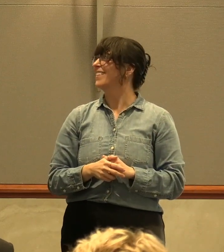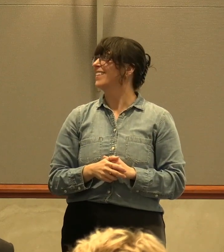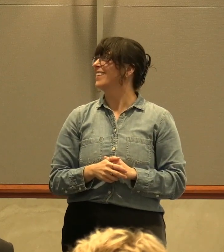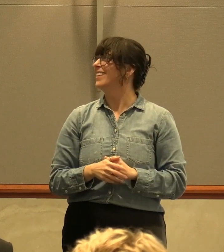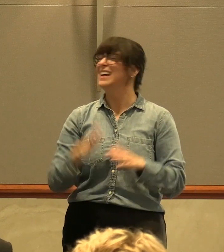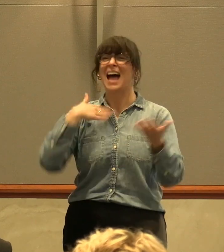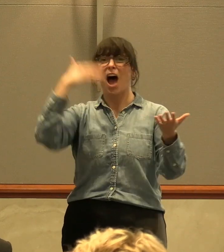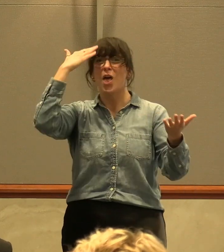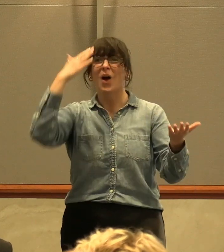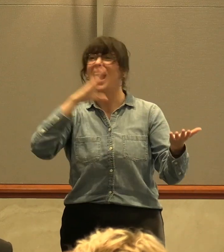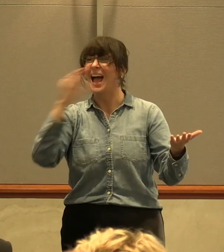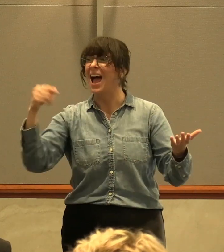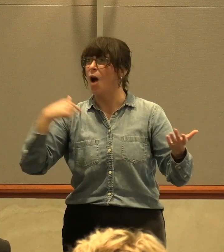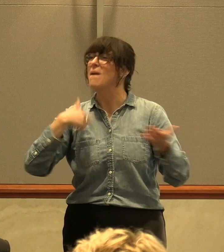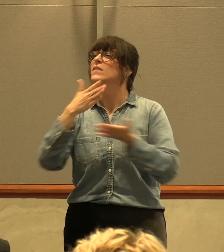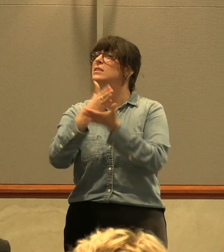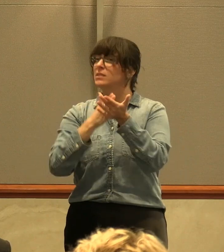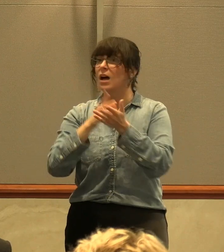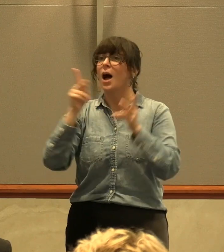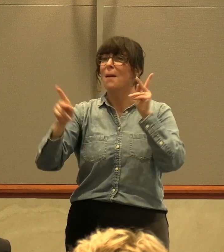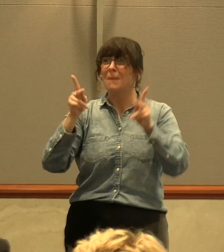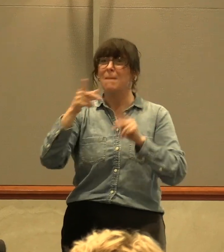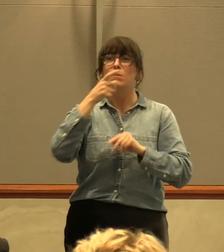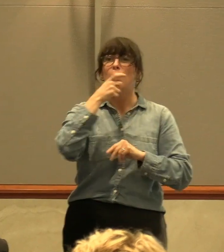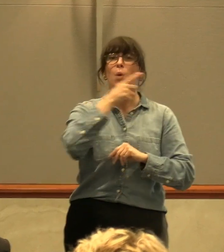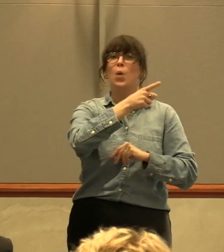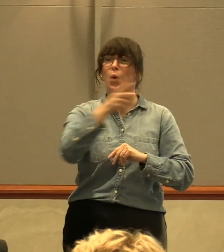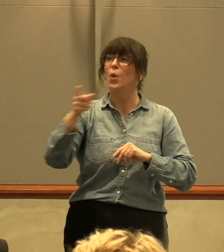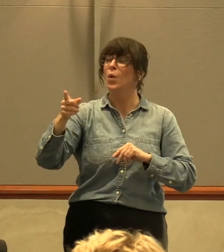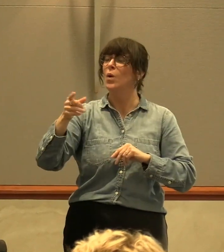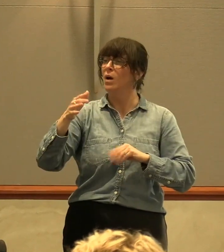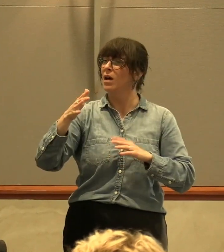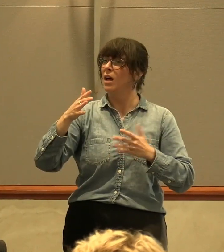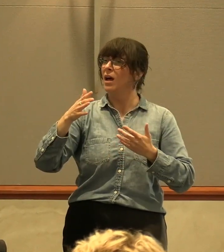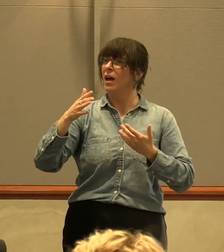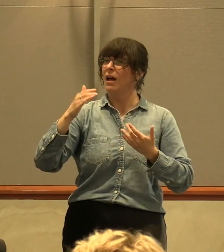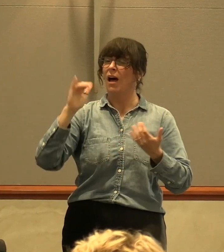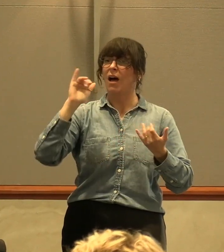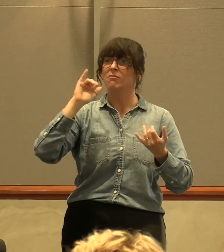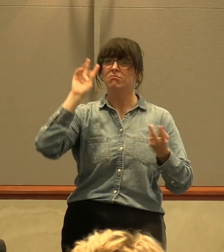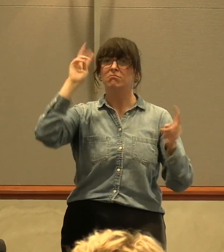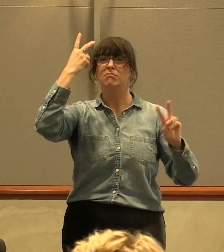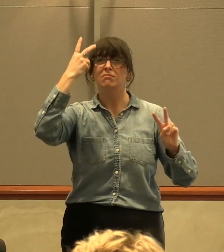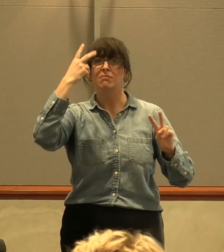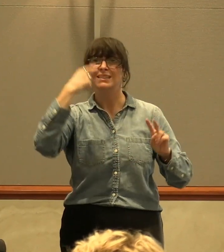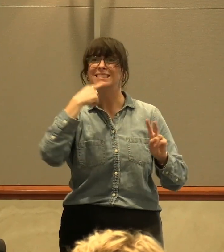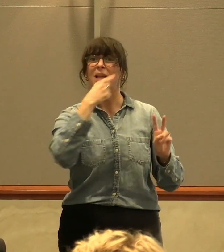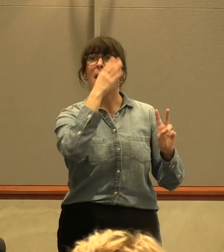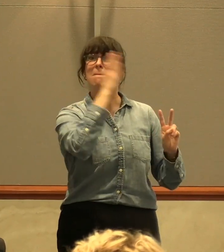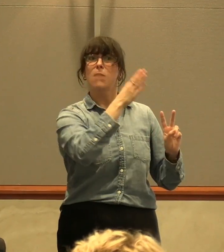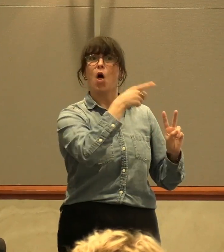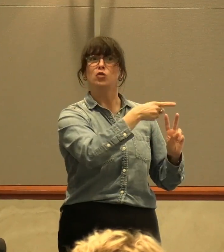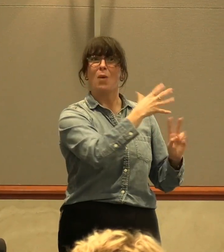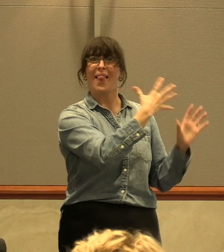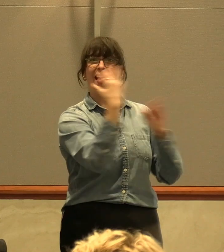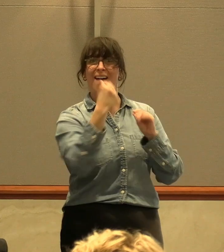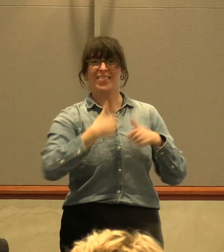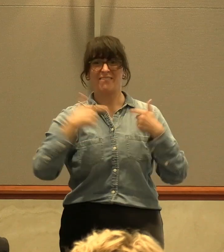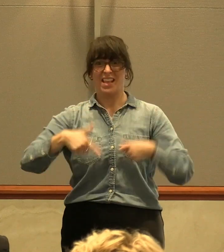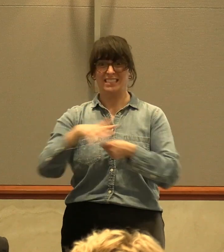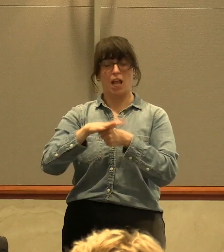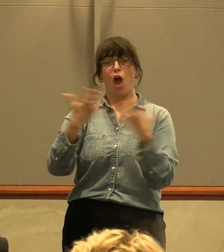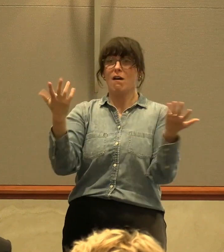I know, and we have some people who have been a little bit misguided and have left Baltimore and now live in this area. It happens, you